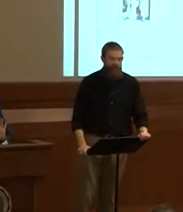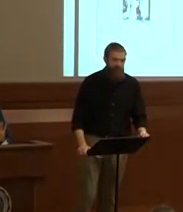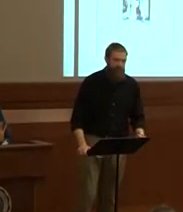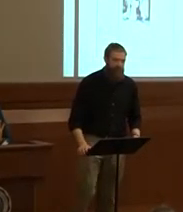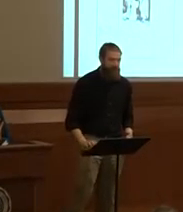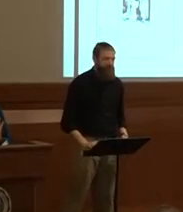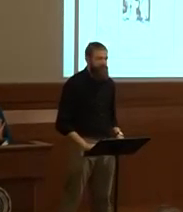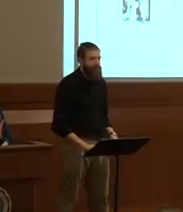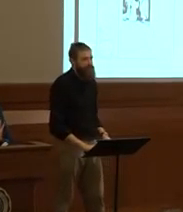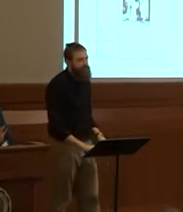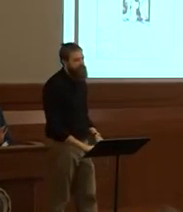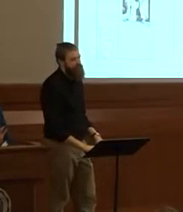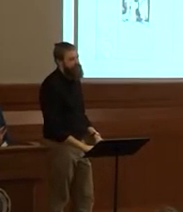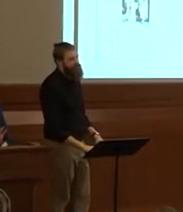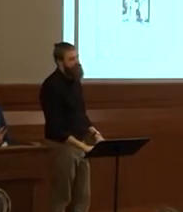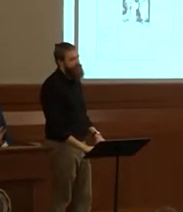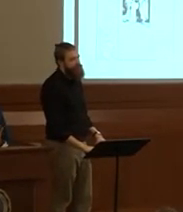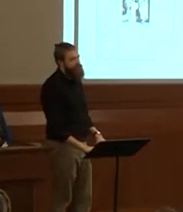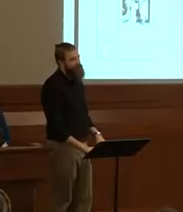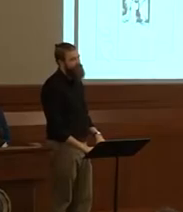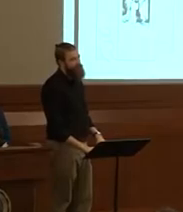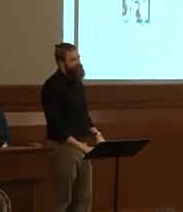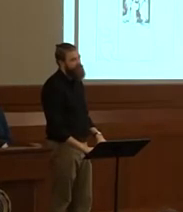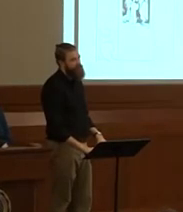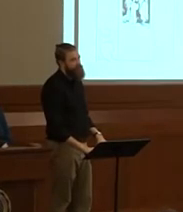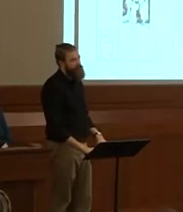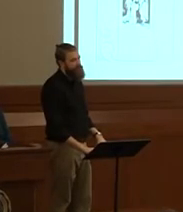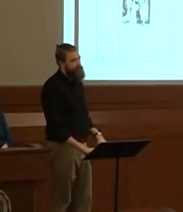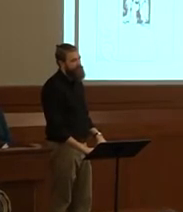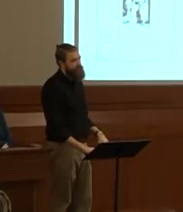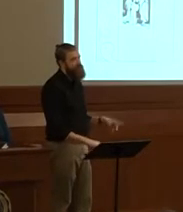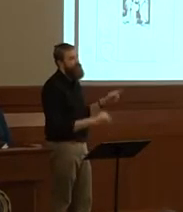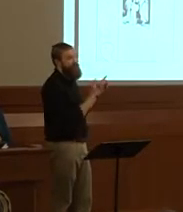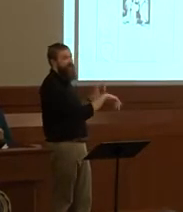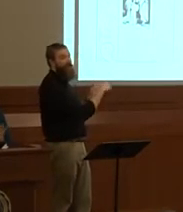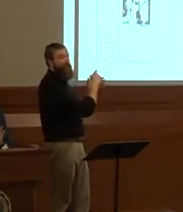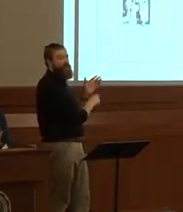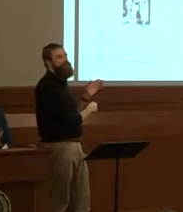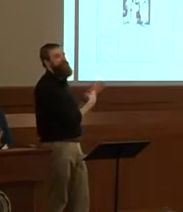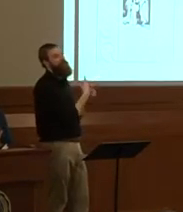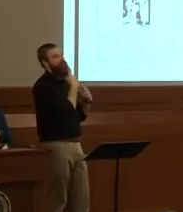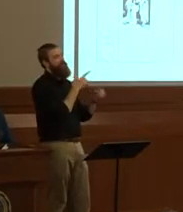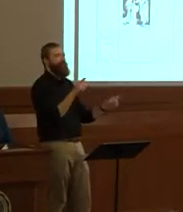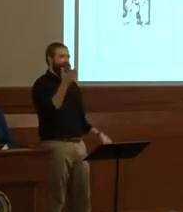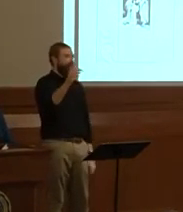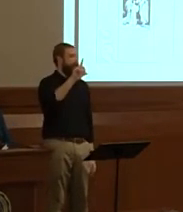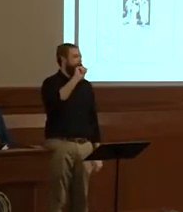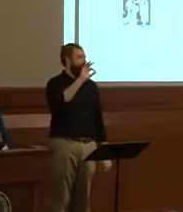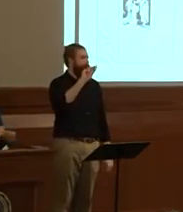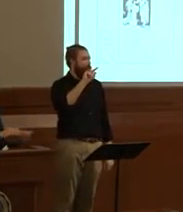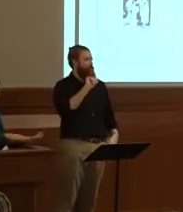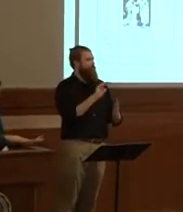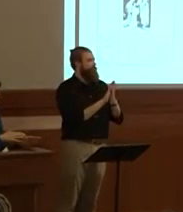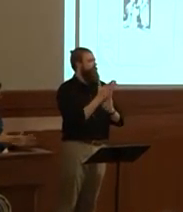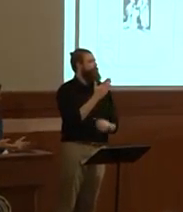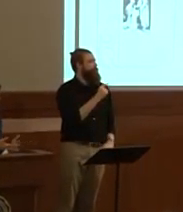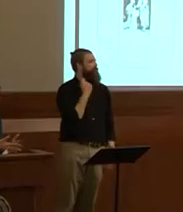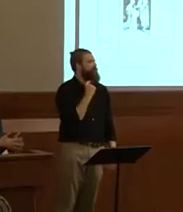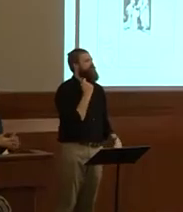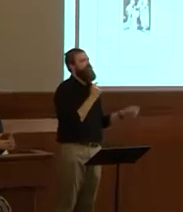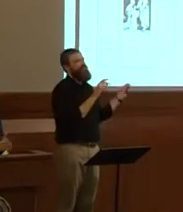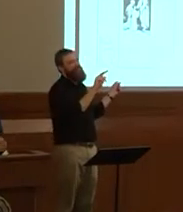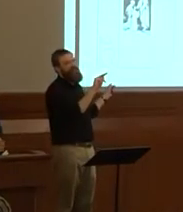announcing La Fonta becoming a priest. So it was news that was sent overseas here